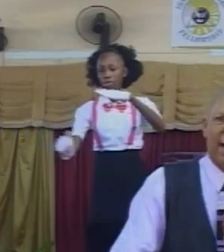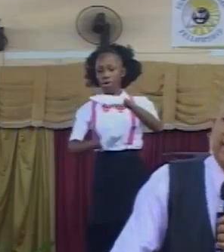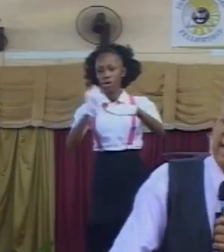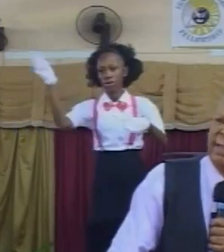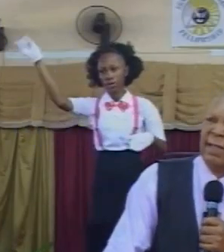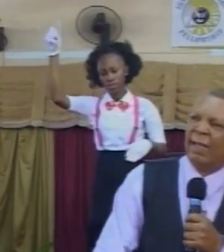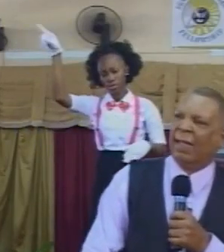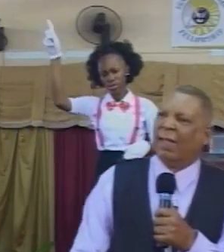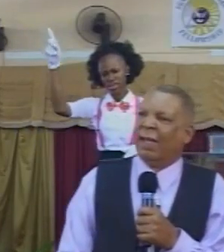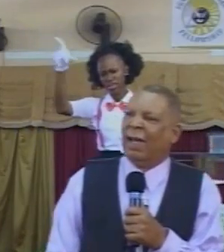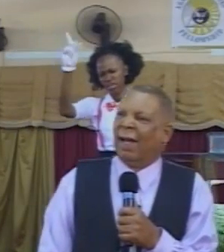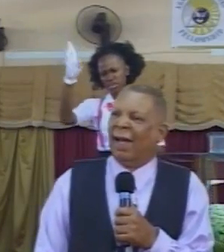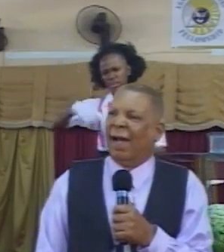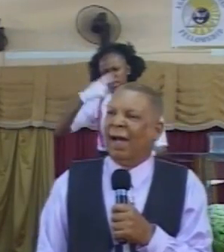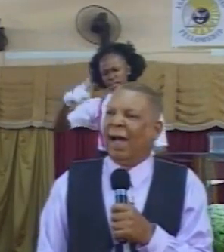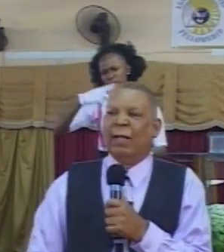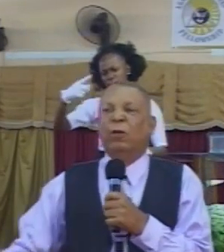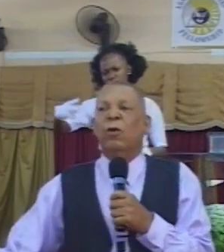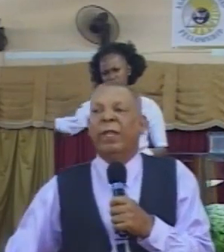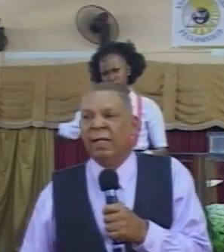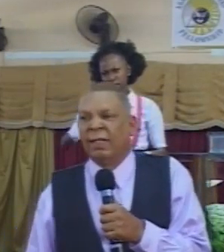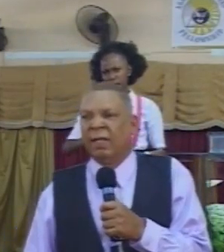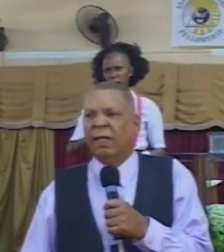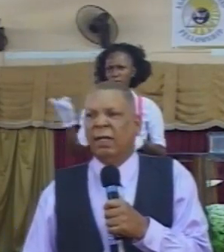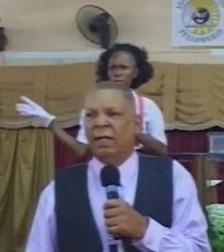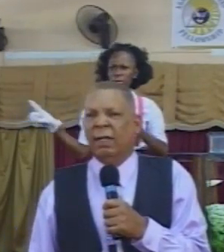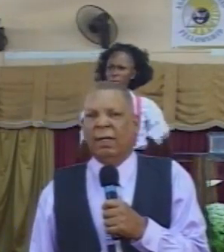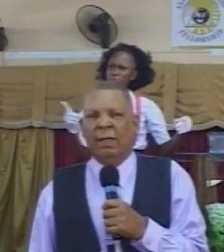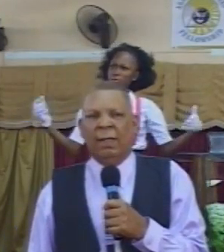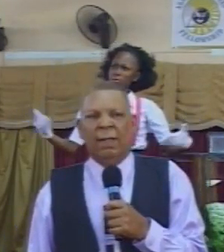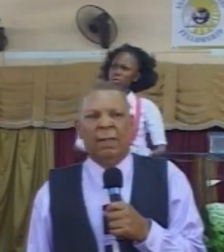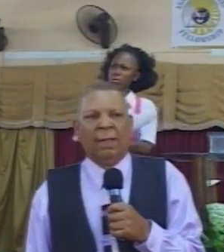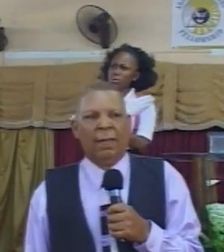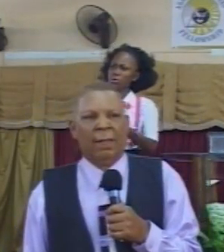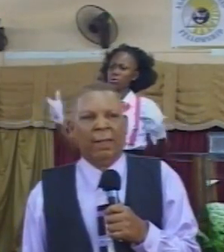And God says, I'll do new things.